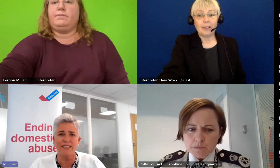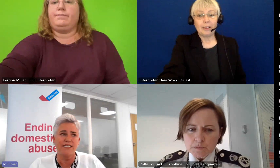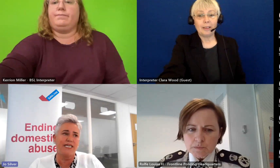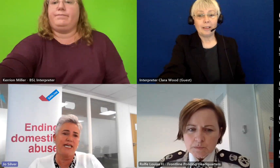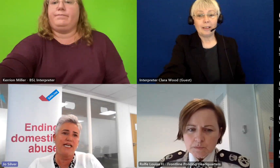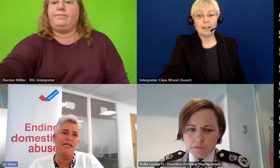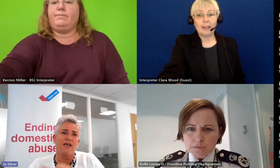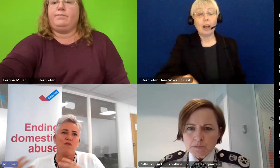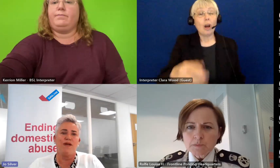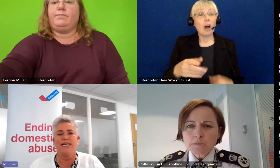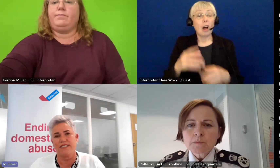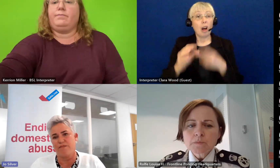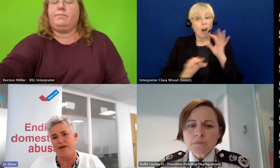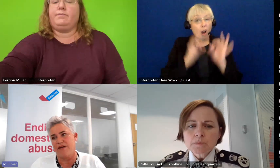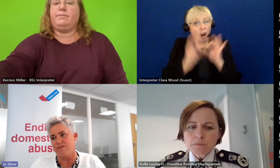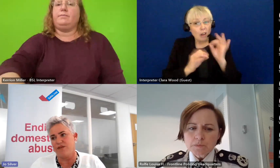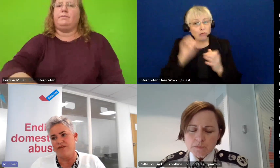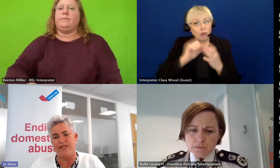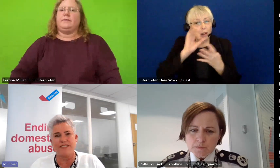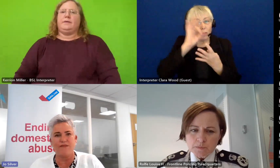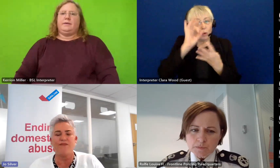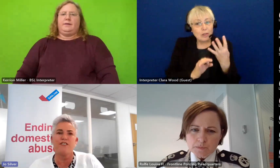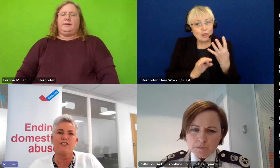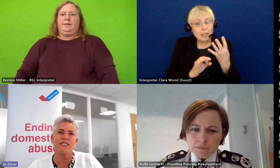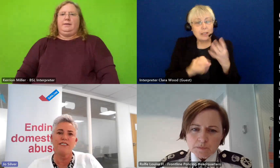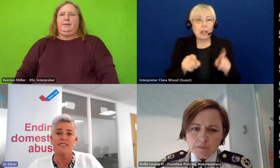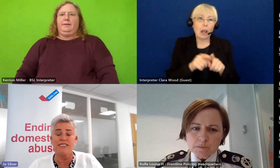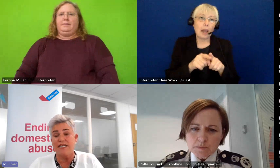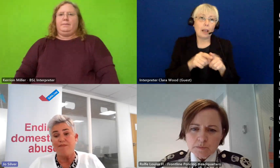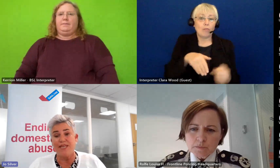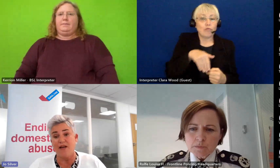about pregnancy, we ask about previous